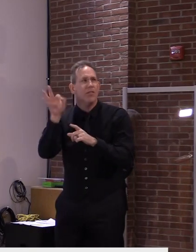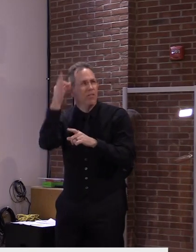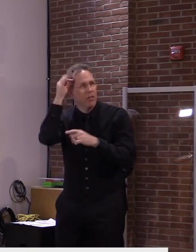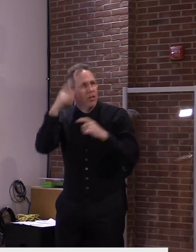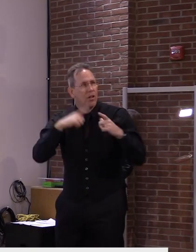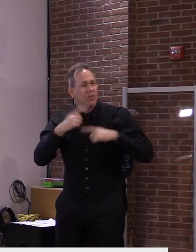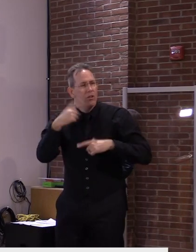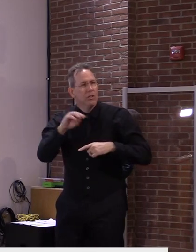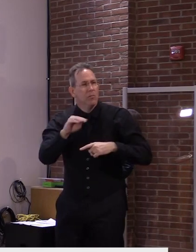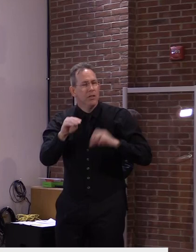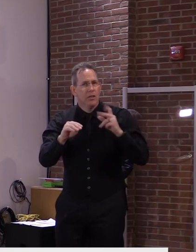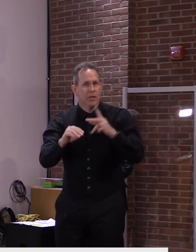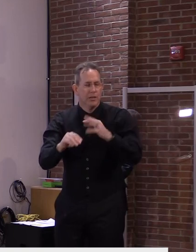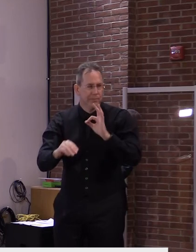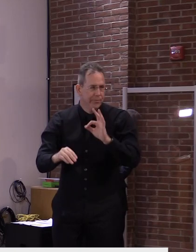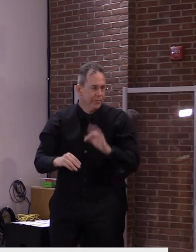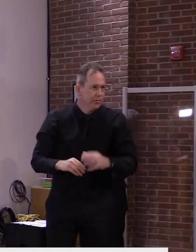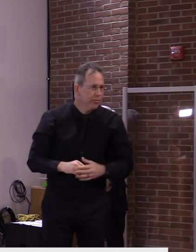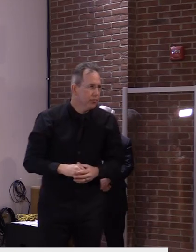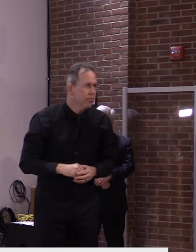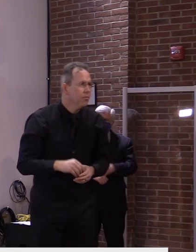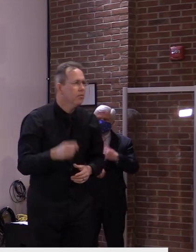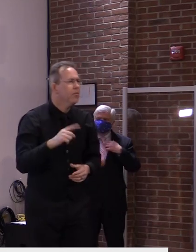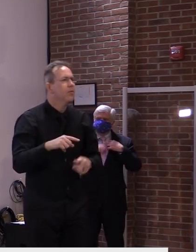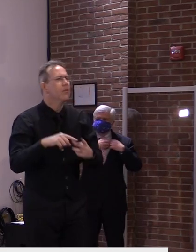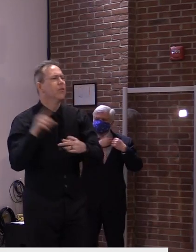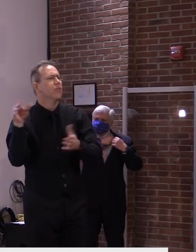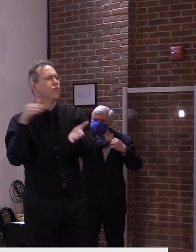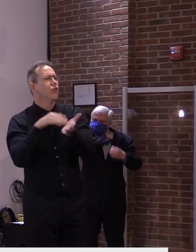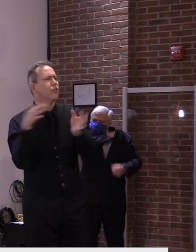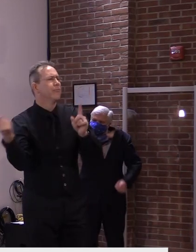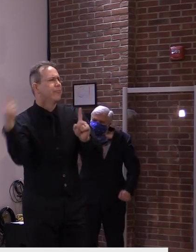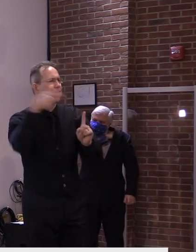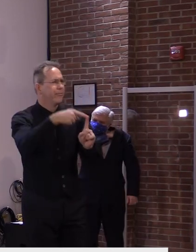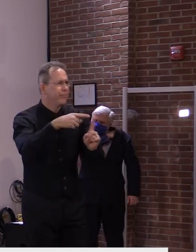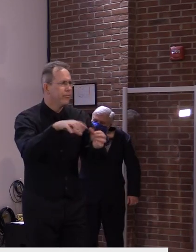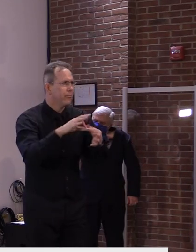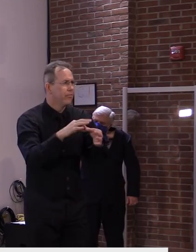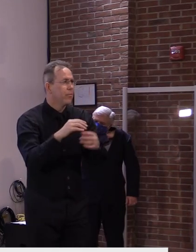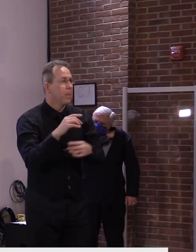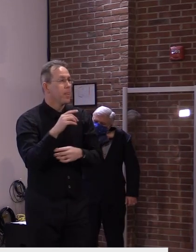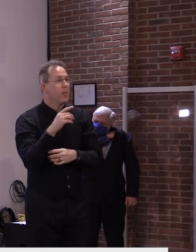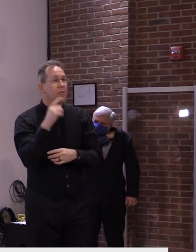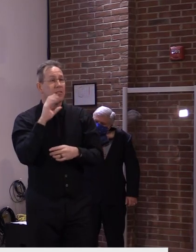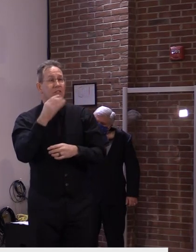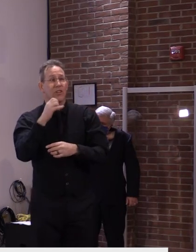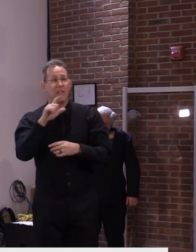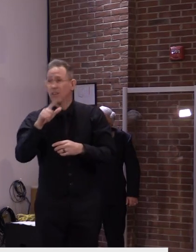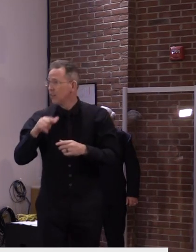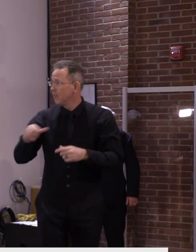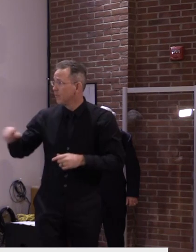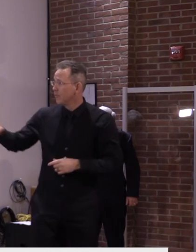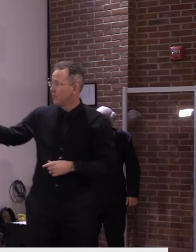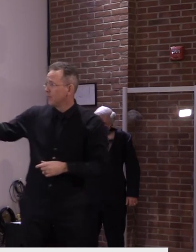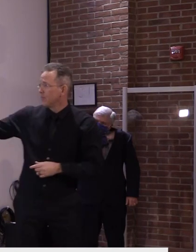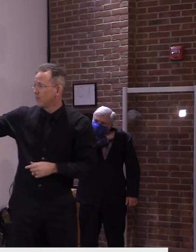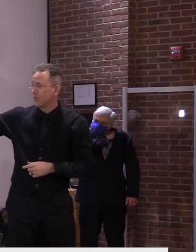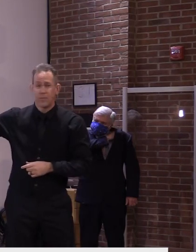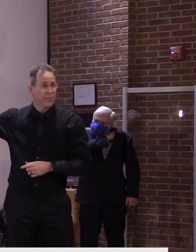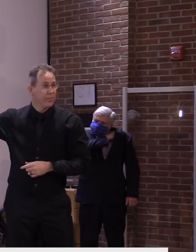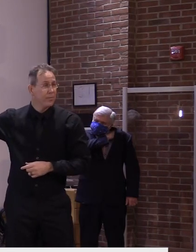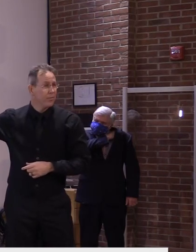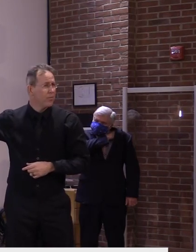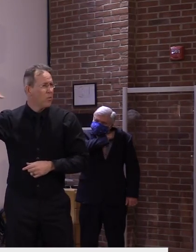Yeah, I really don't have any specifics to give you this moment about the outbreak you've referred to. I know that our health care